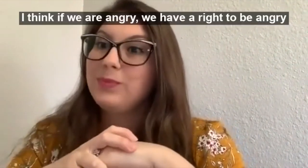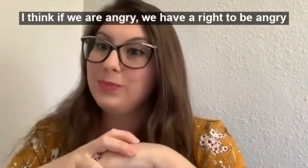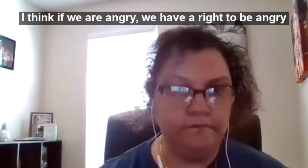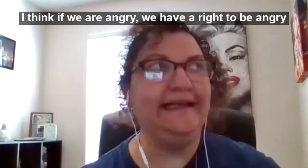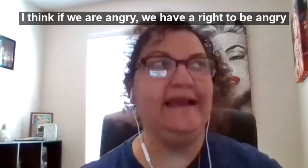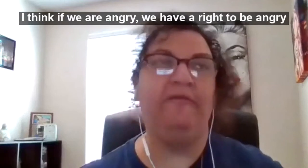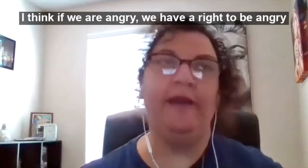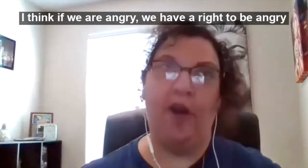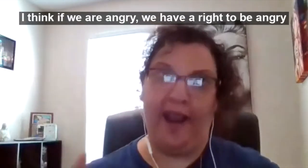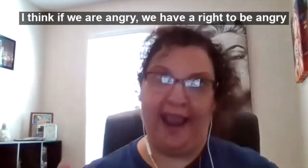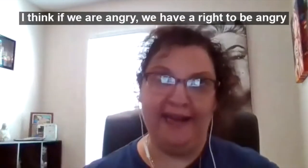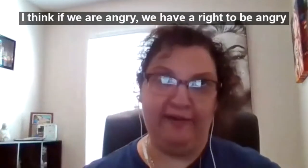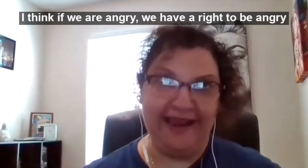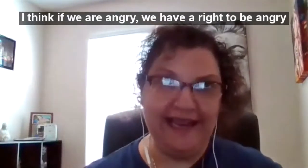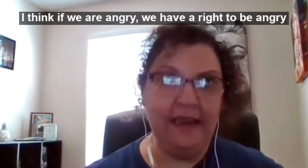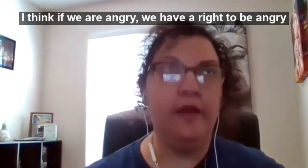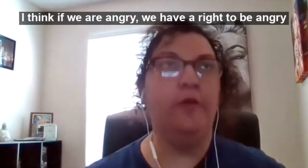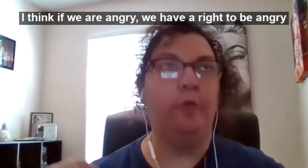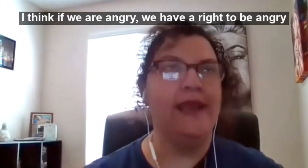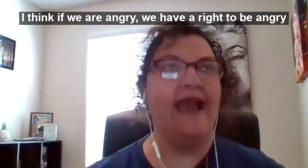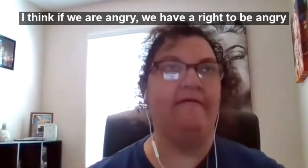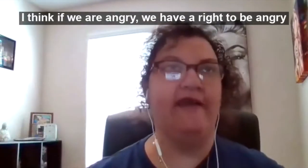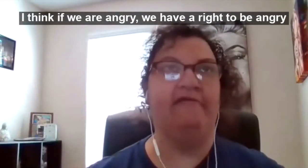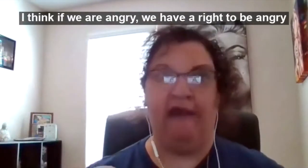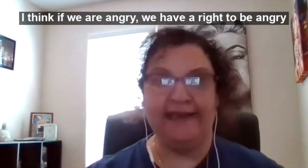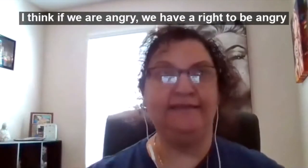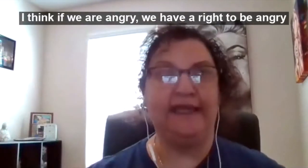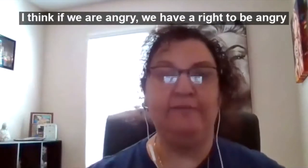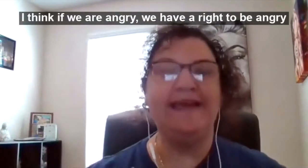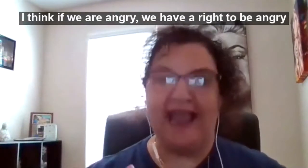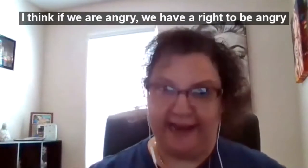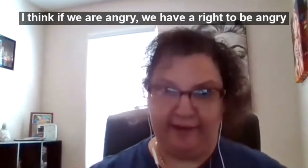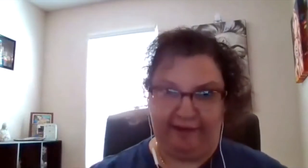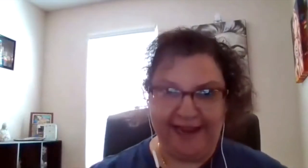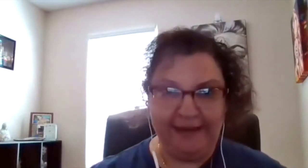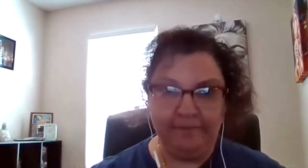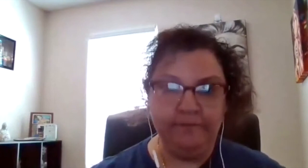I think if we are angry, we have a right to be angry